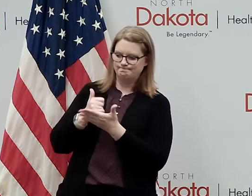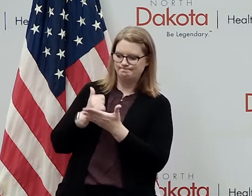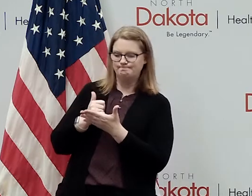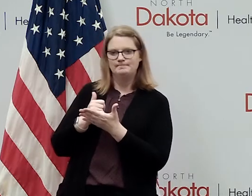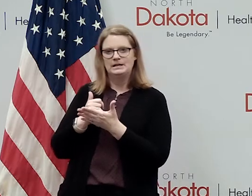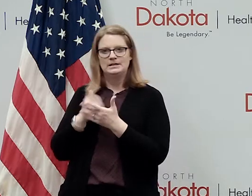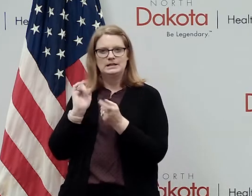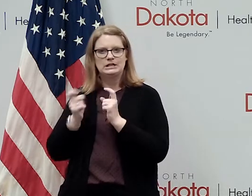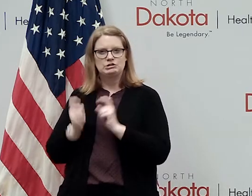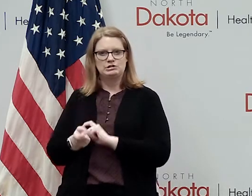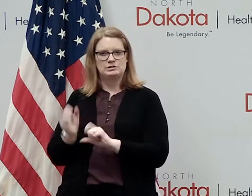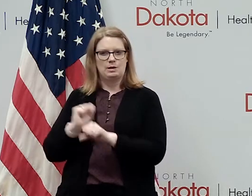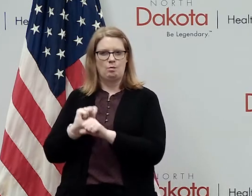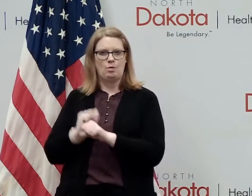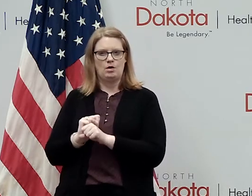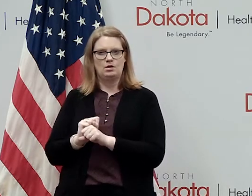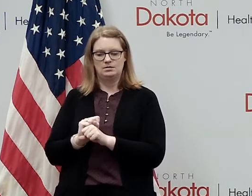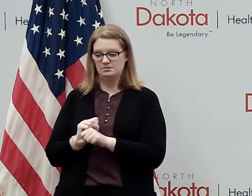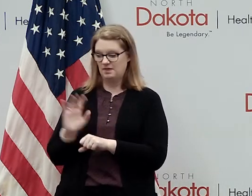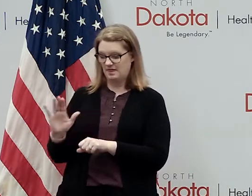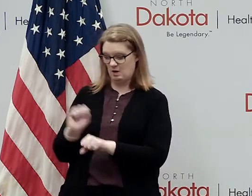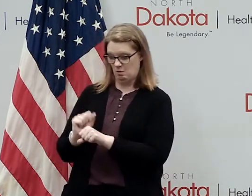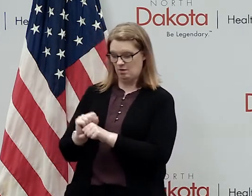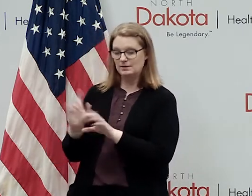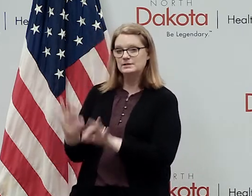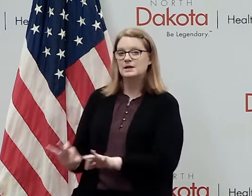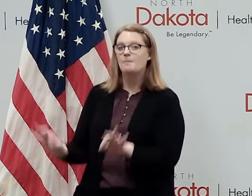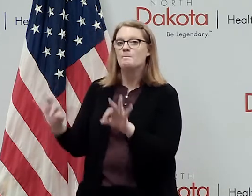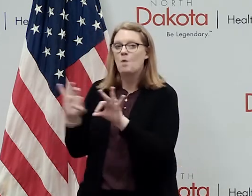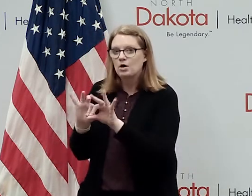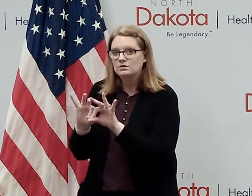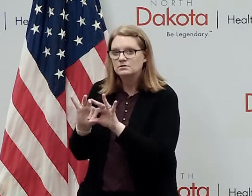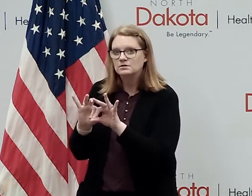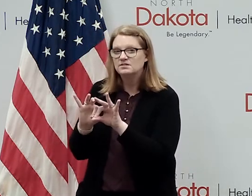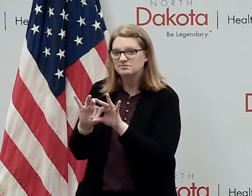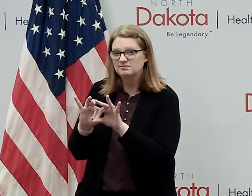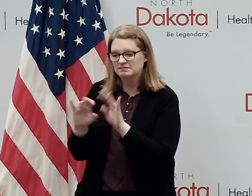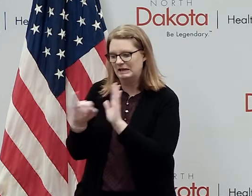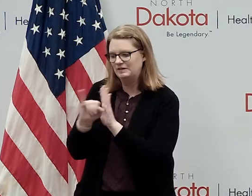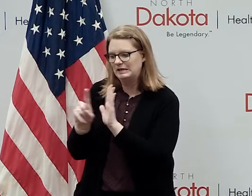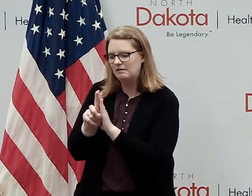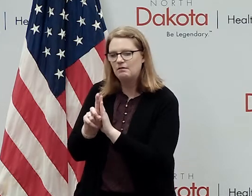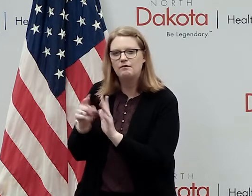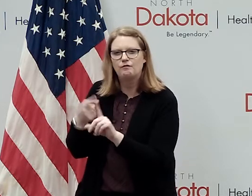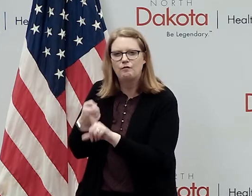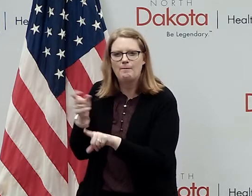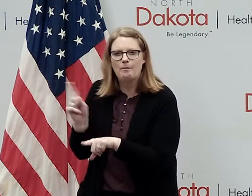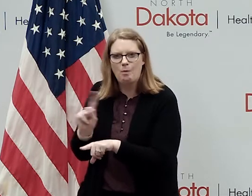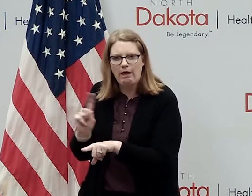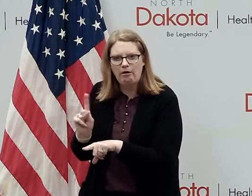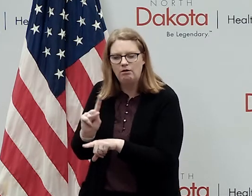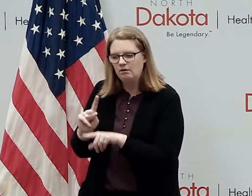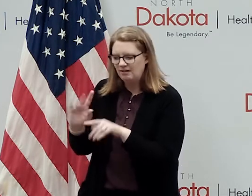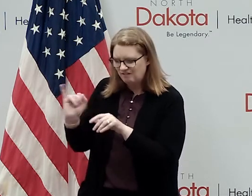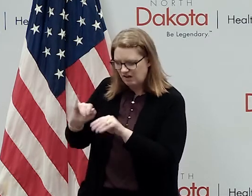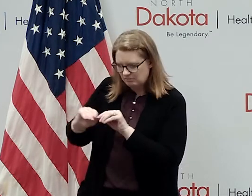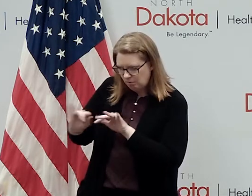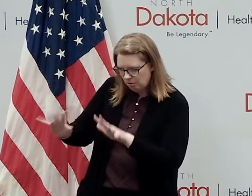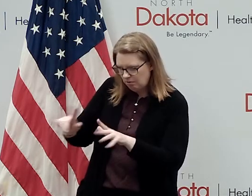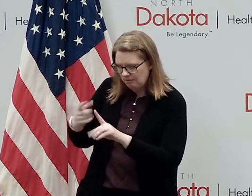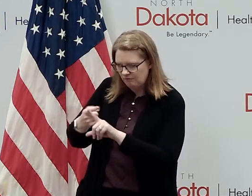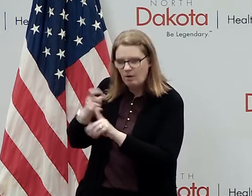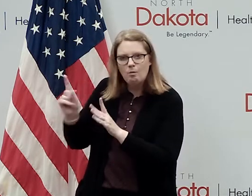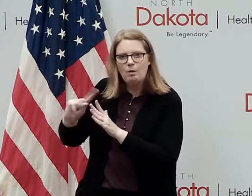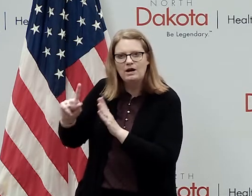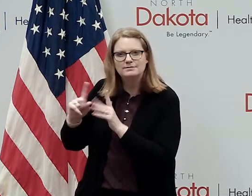tests are coming in. But their work is vital in identifying the source of potential infections, and it also is certainly helping